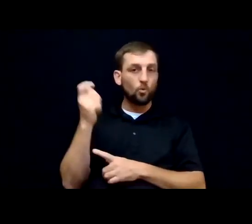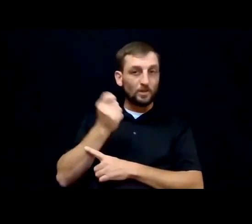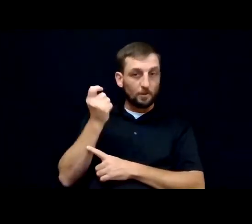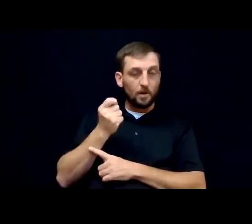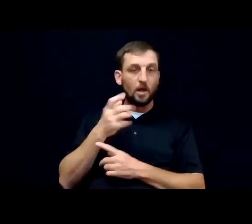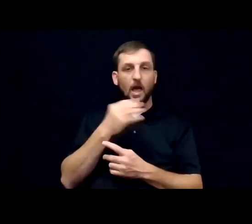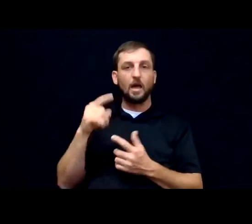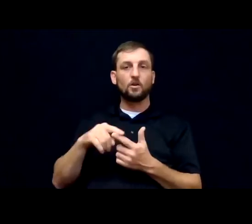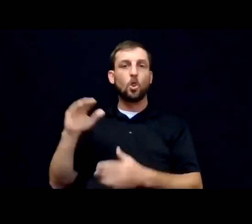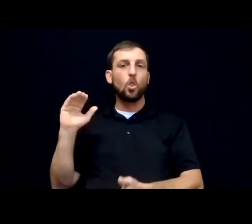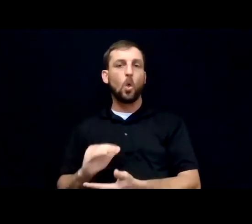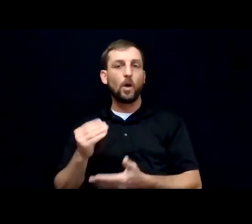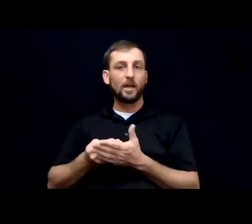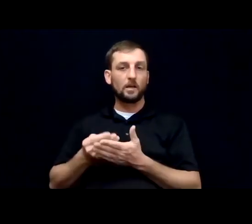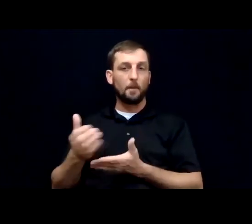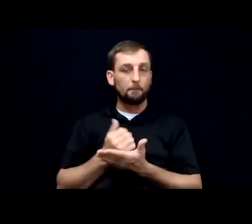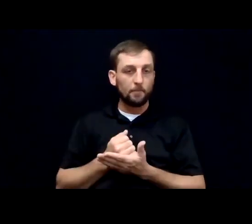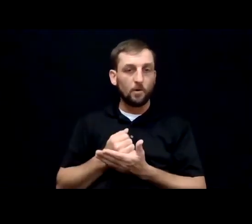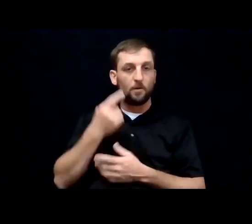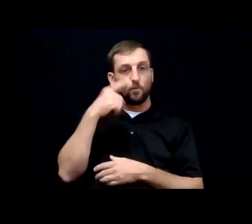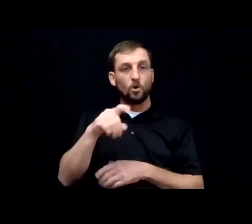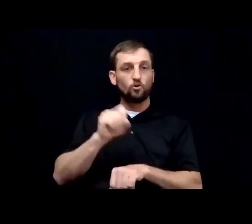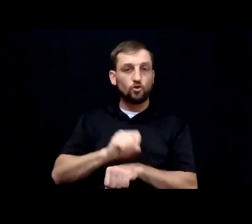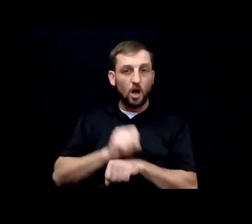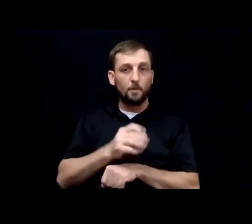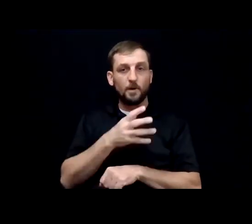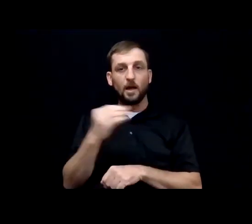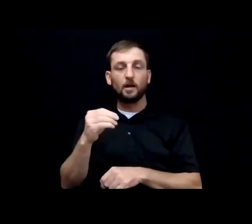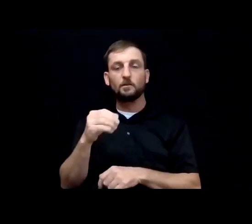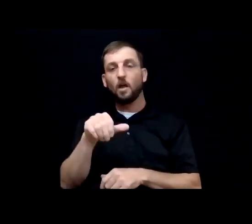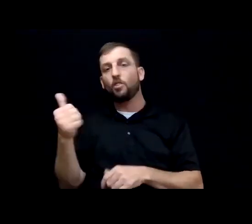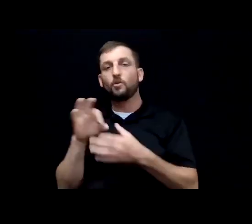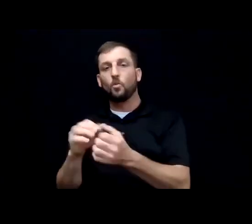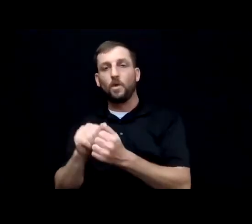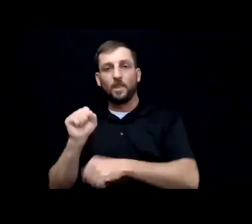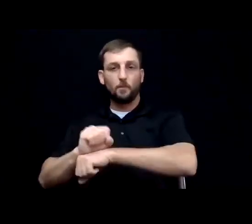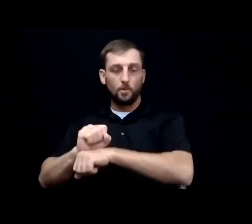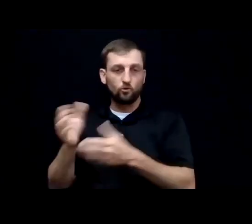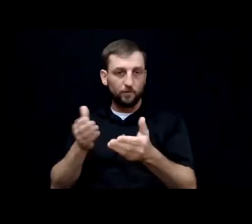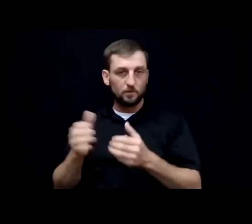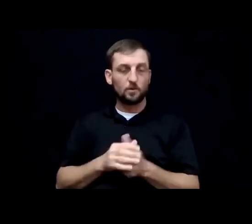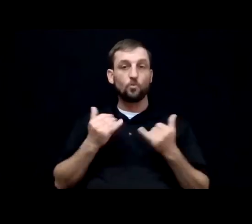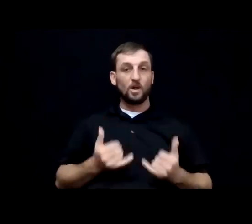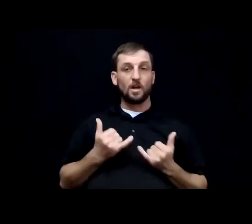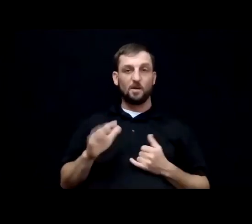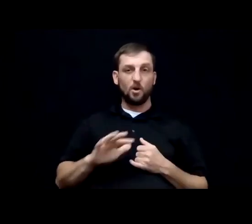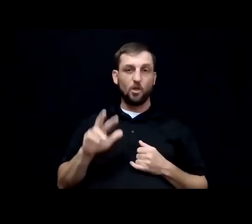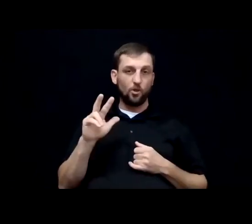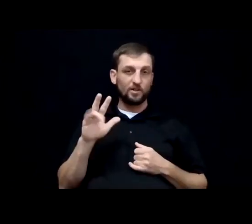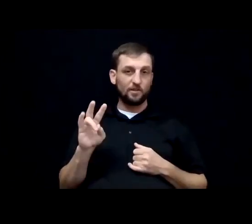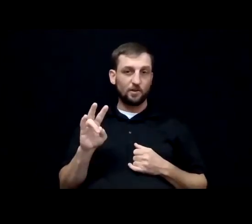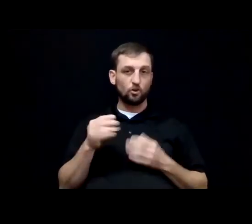low-income persons to jobs and other employment-related services. We currently have about 37 general public